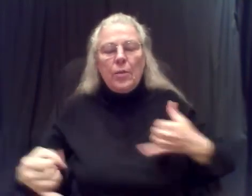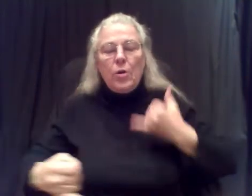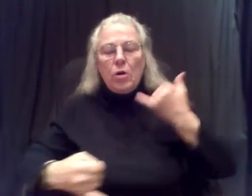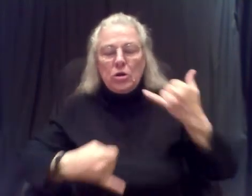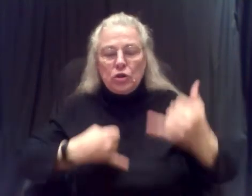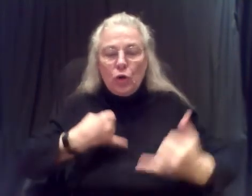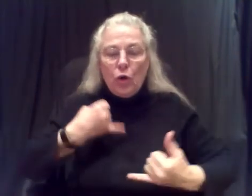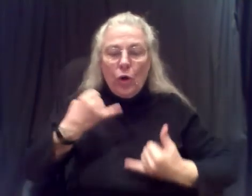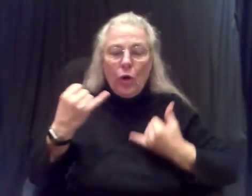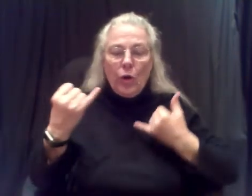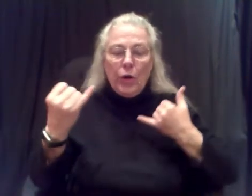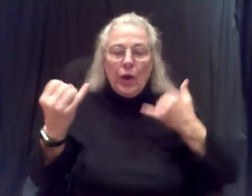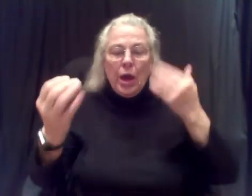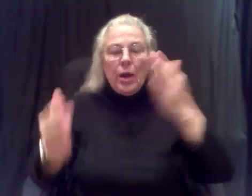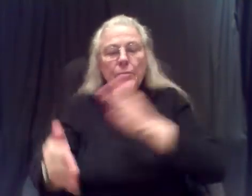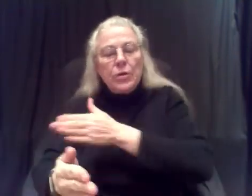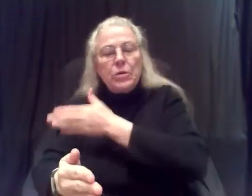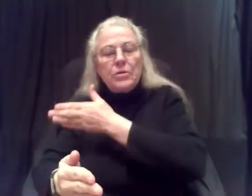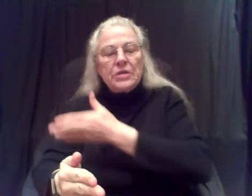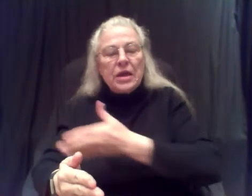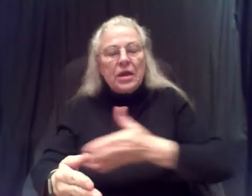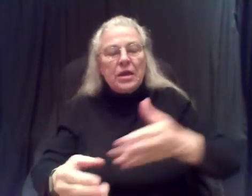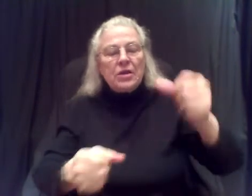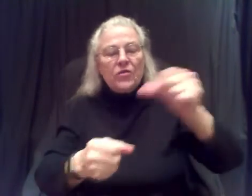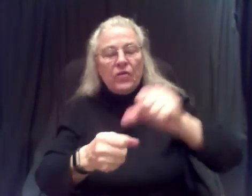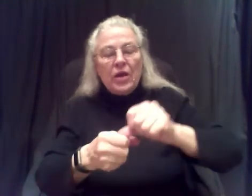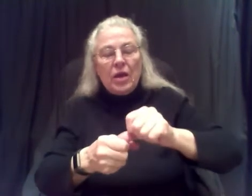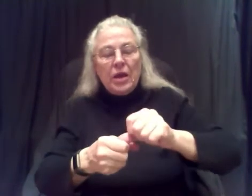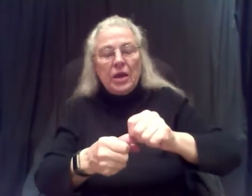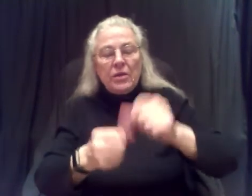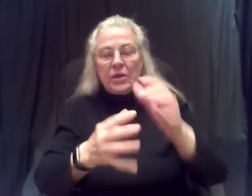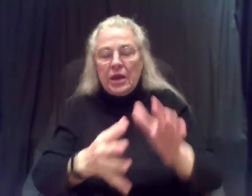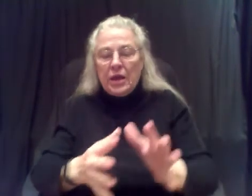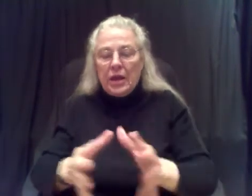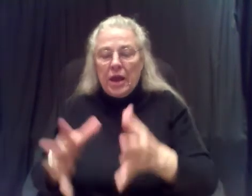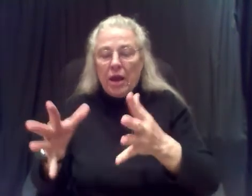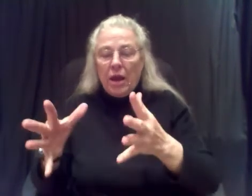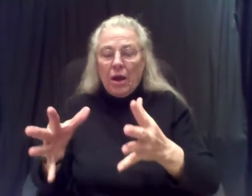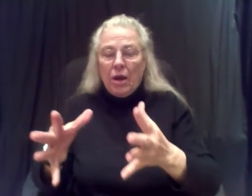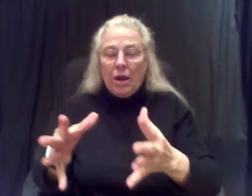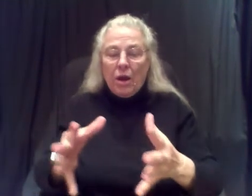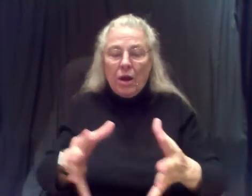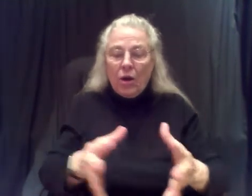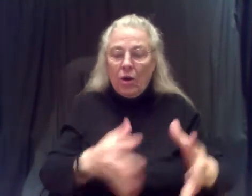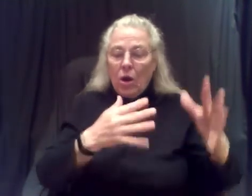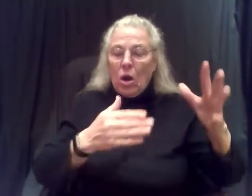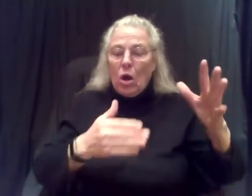unspeakable joy, music is filling the air.